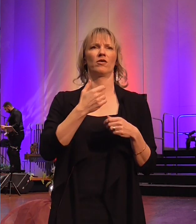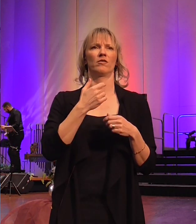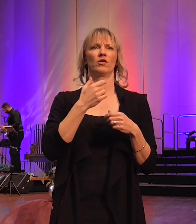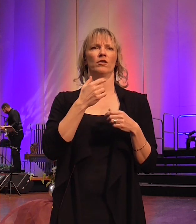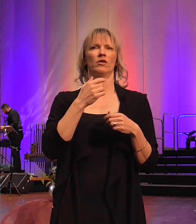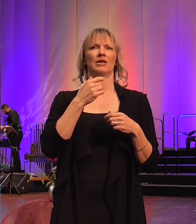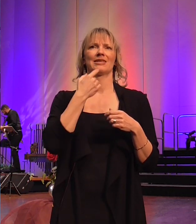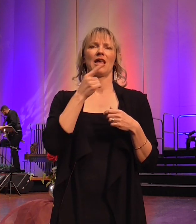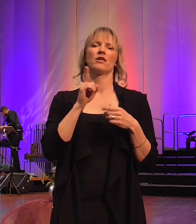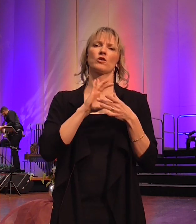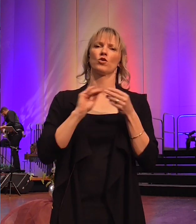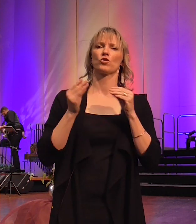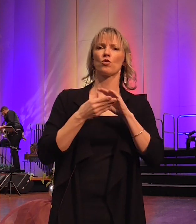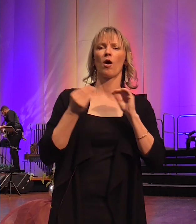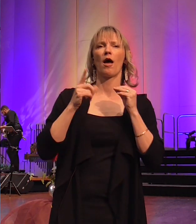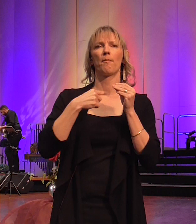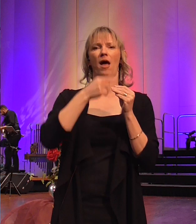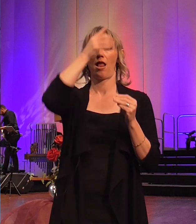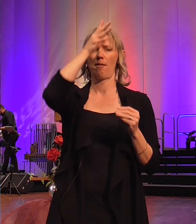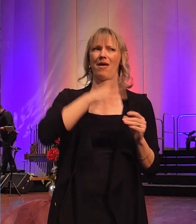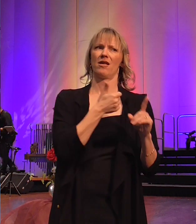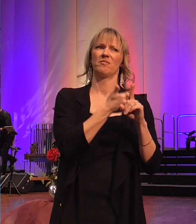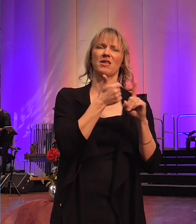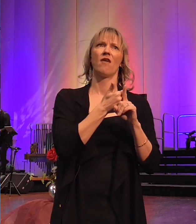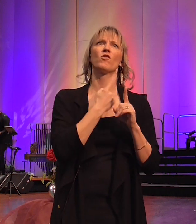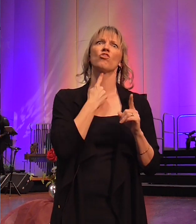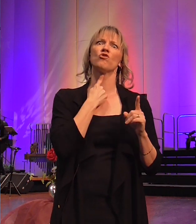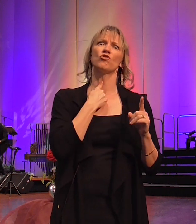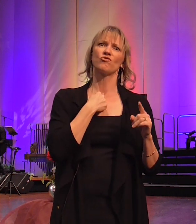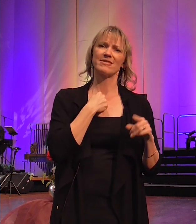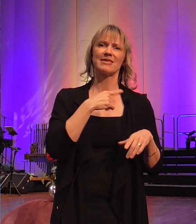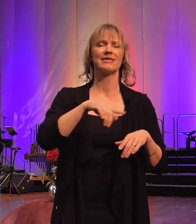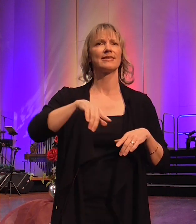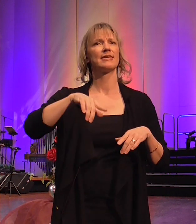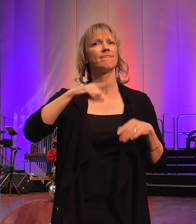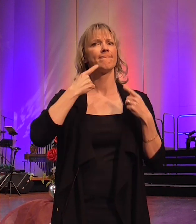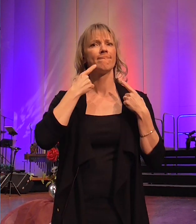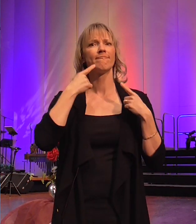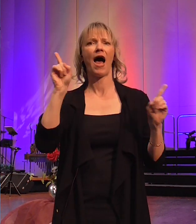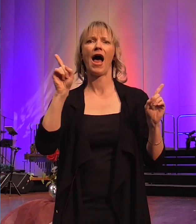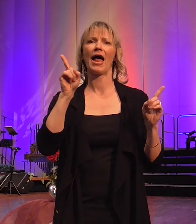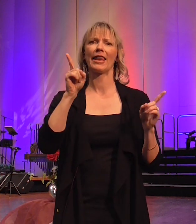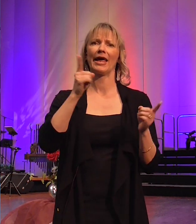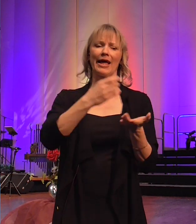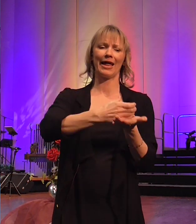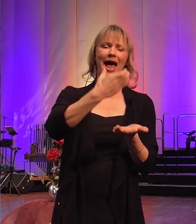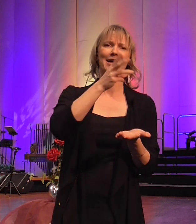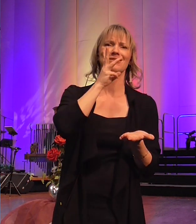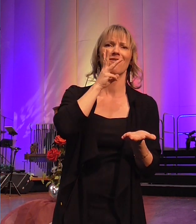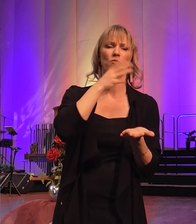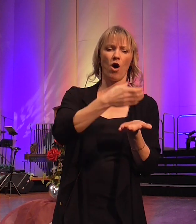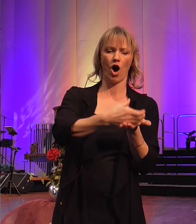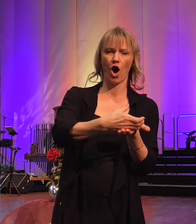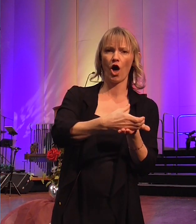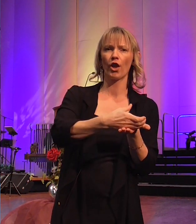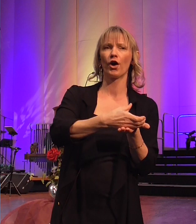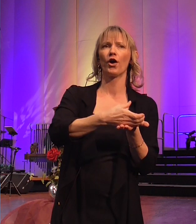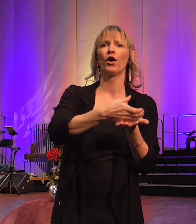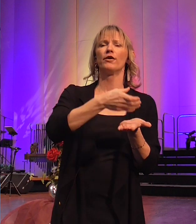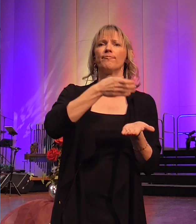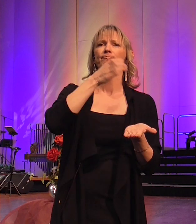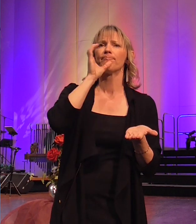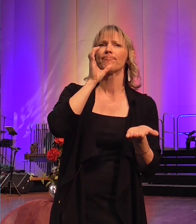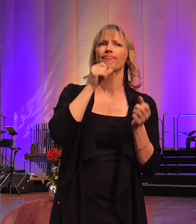about a man who's incredibly thirsty. And he finally gets his glass of water, and then he continues